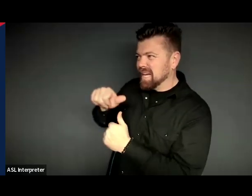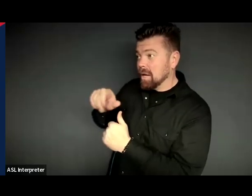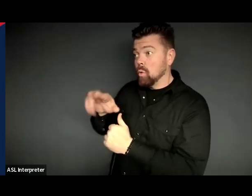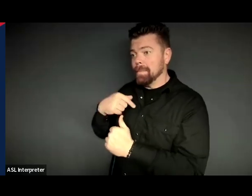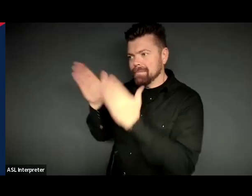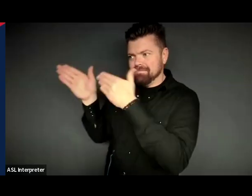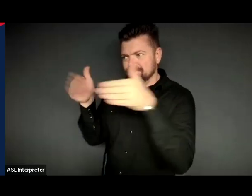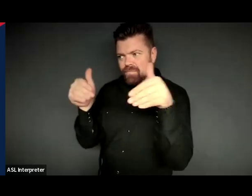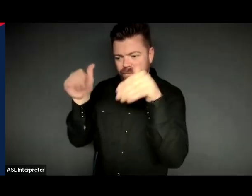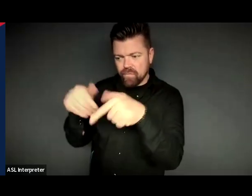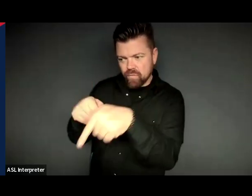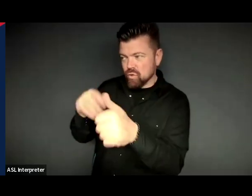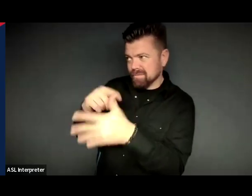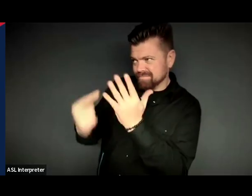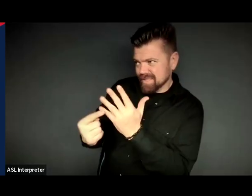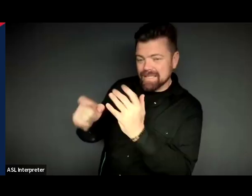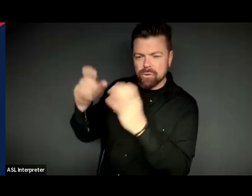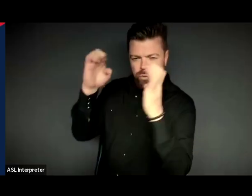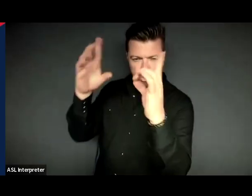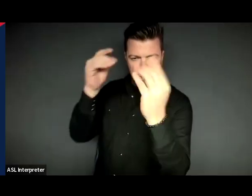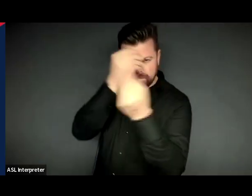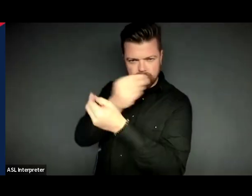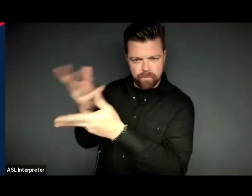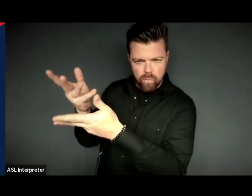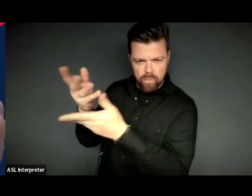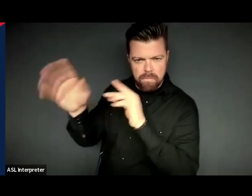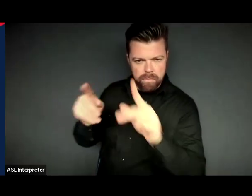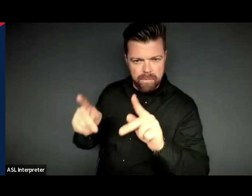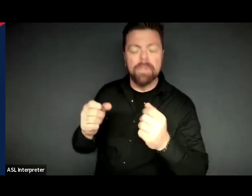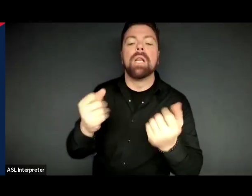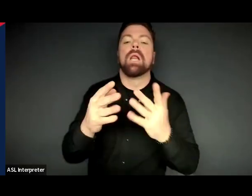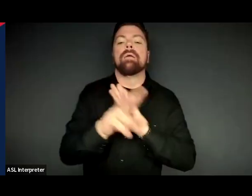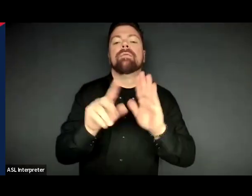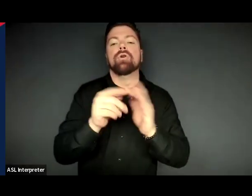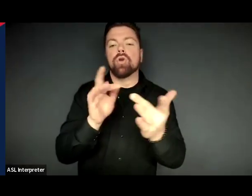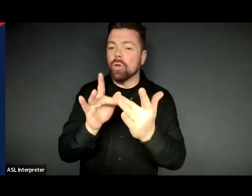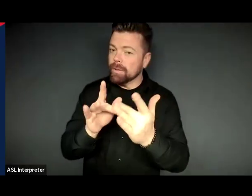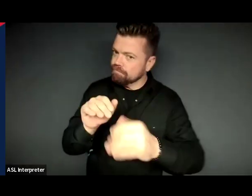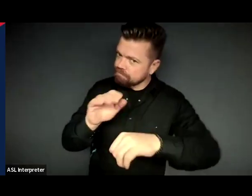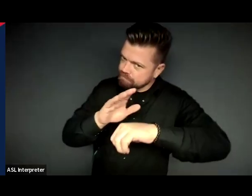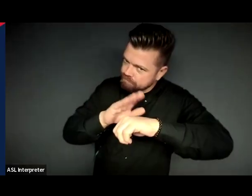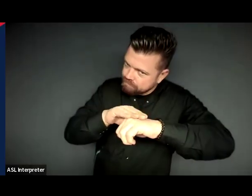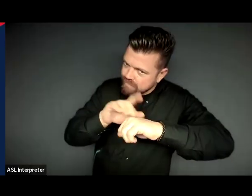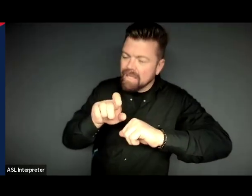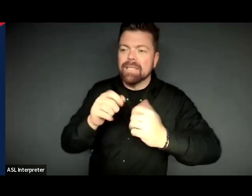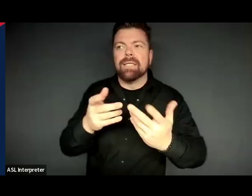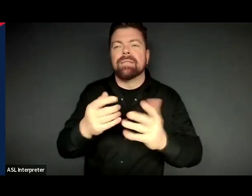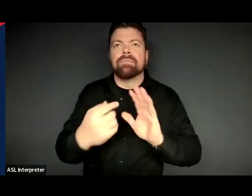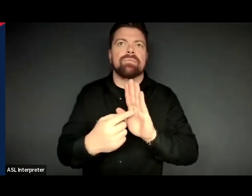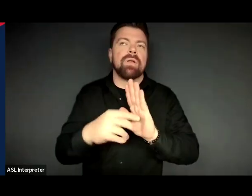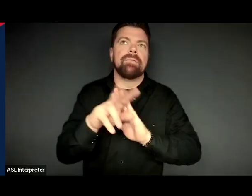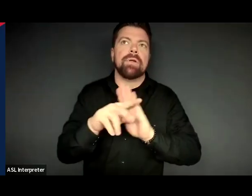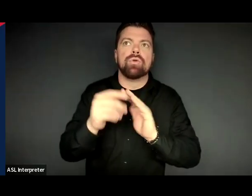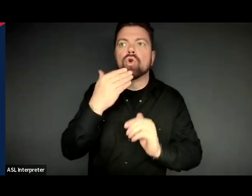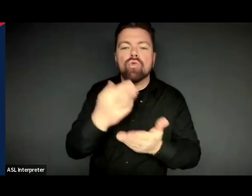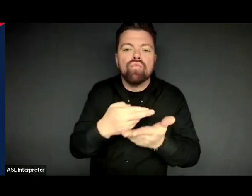to educate people. Now, there's a lot of videos online. Again, you must use your discretion. Get the videos from a good